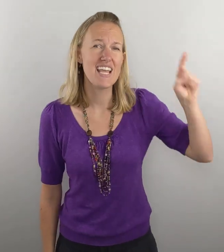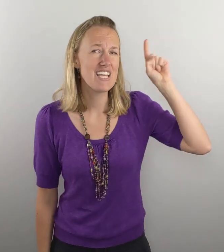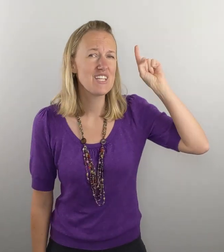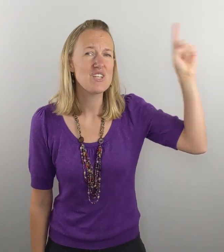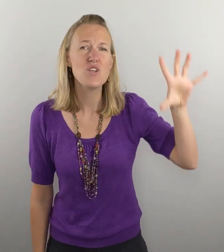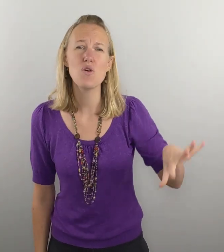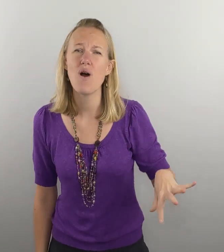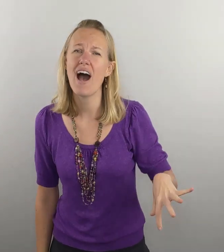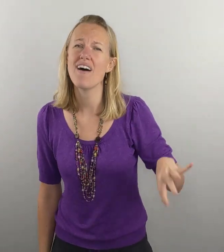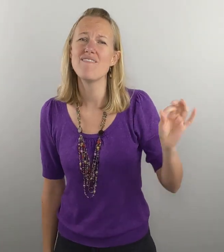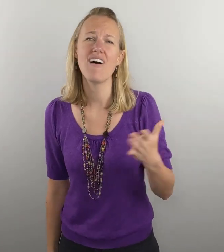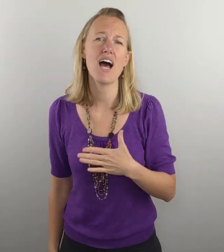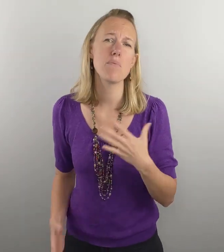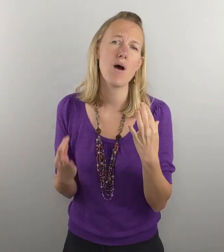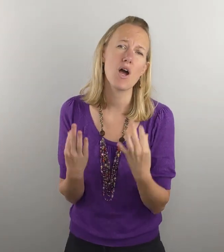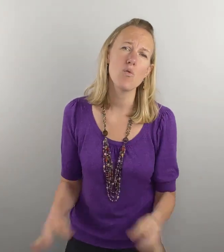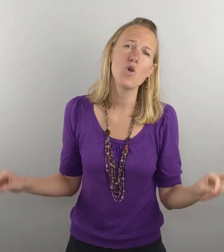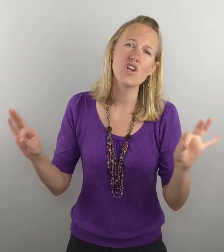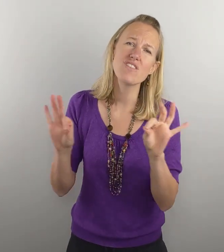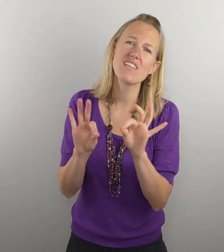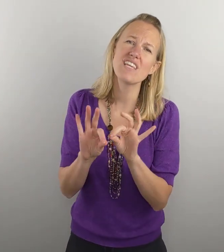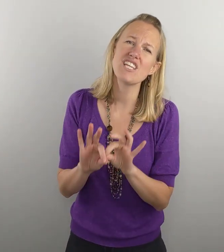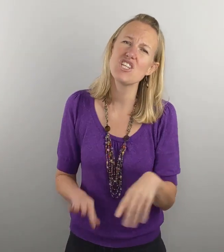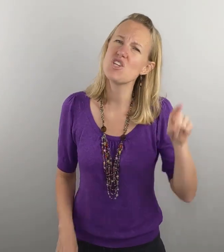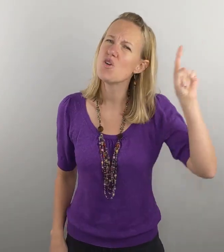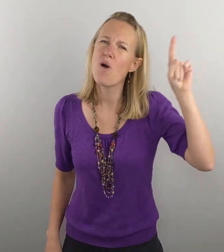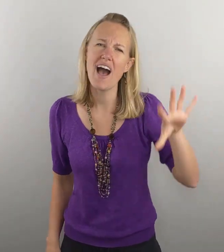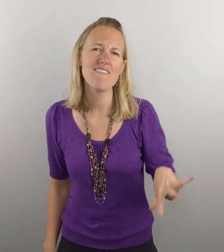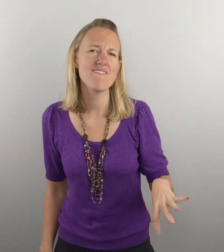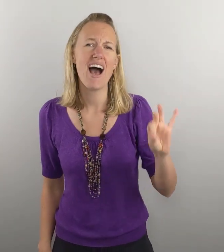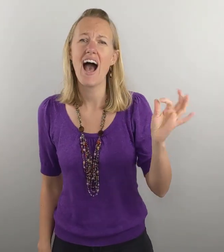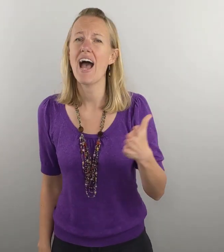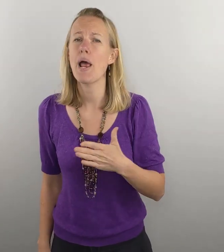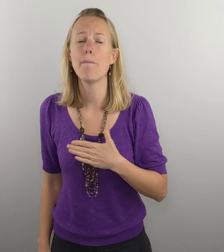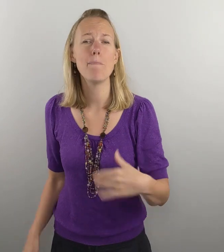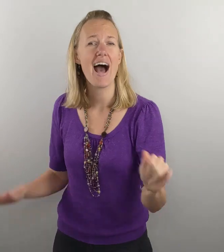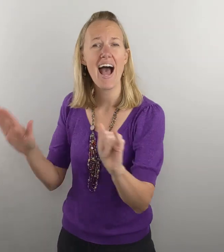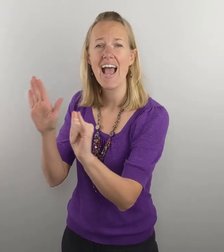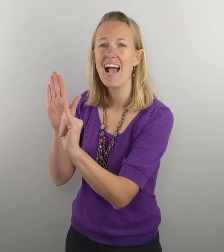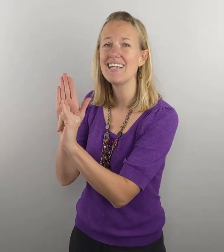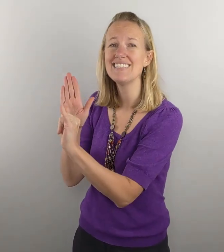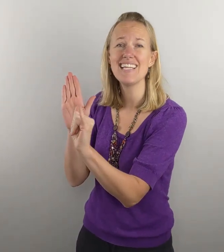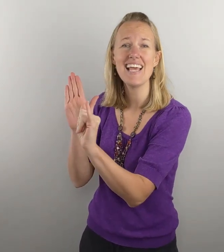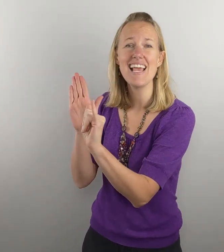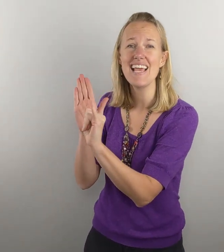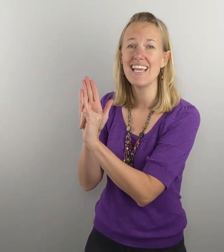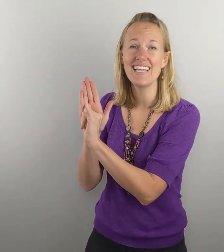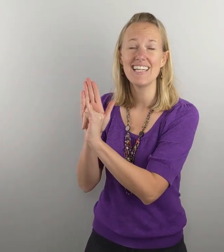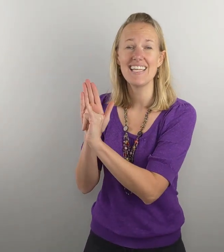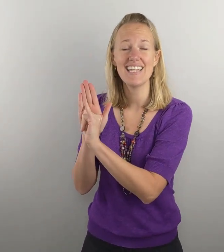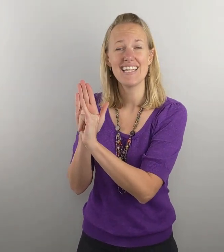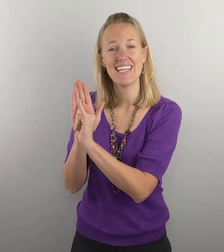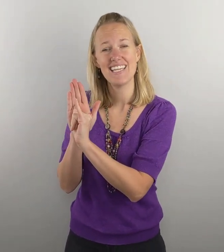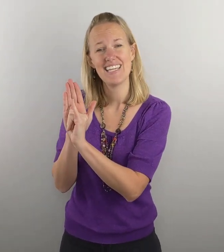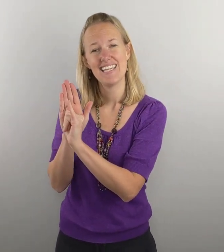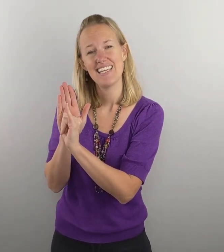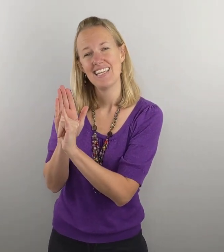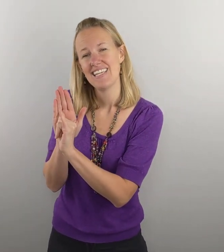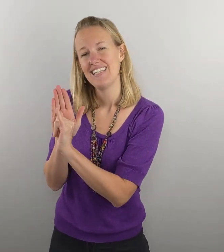In you I find my worth, in you I find my identity.